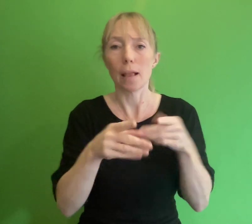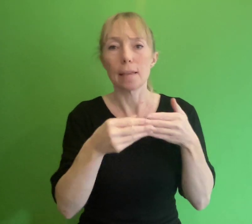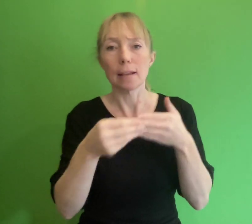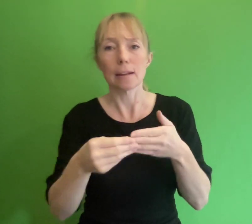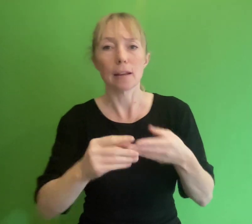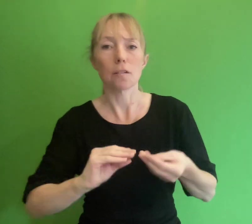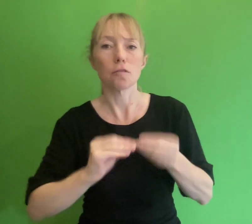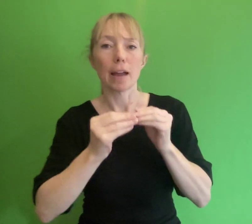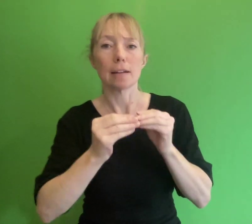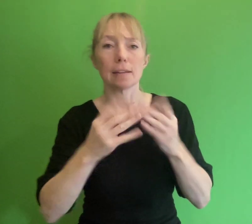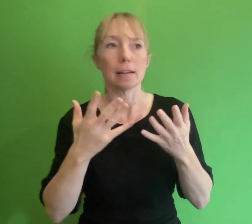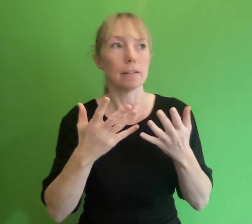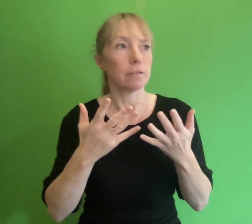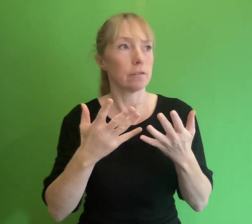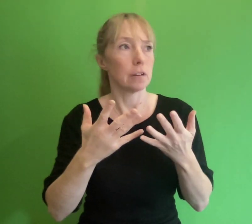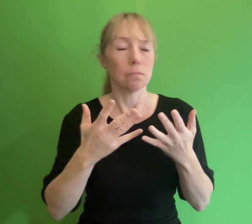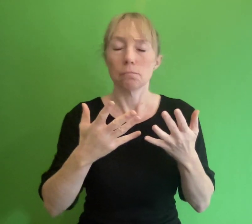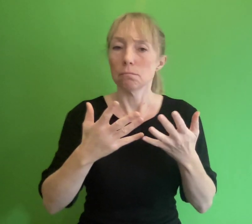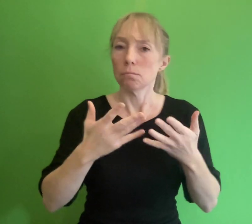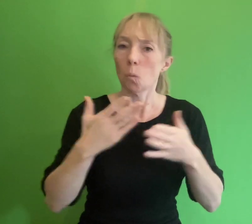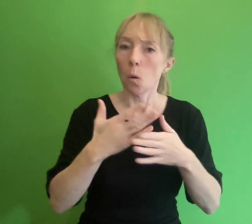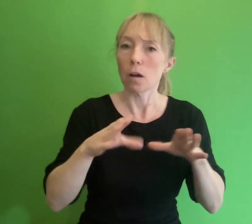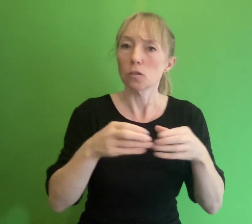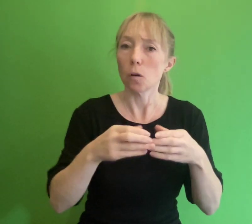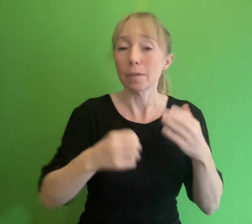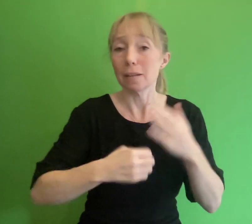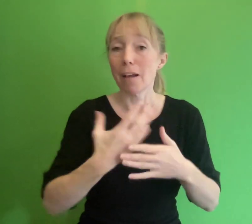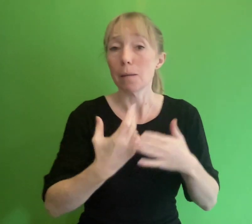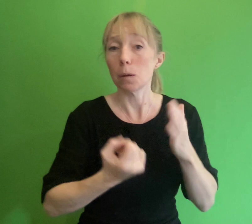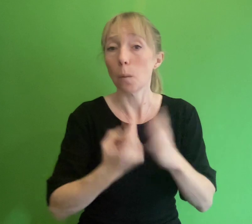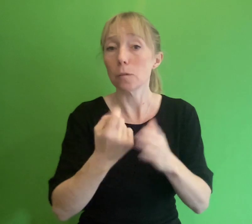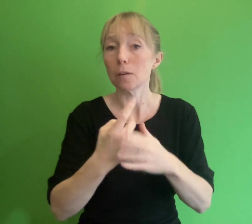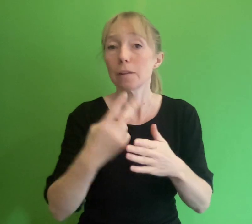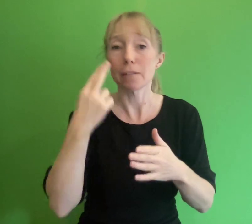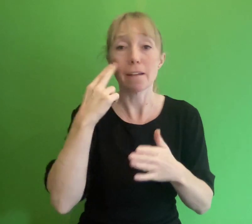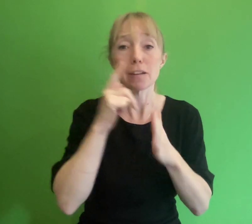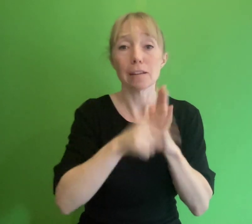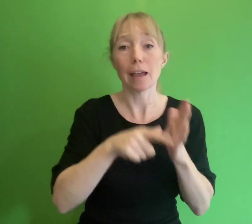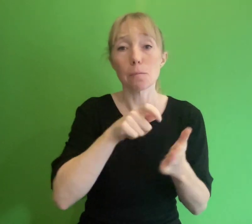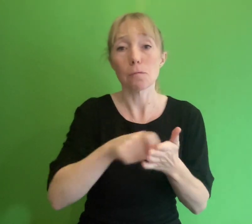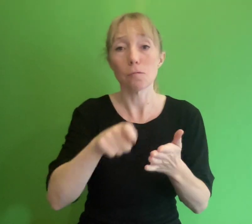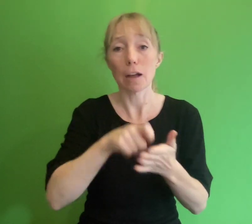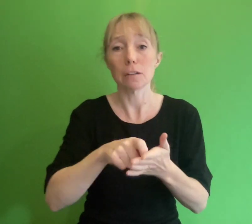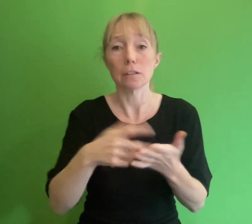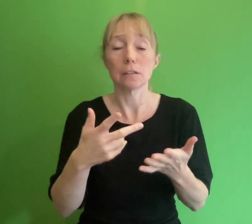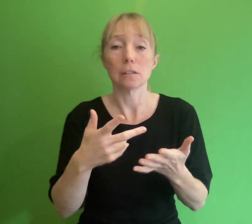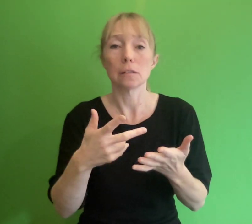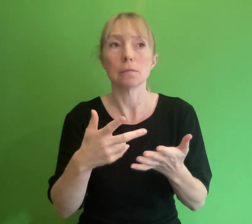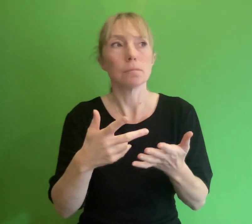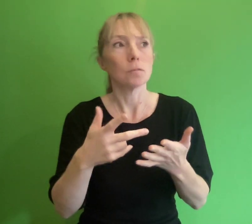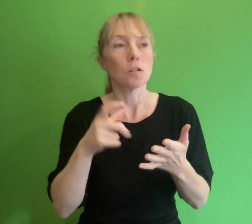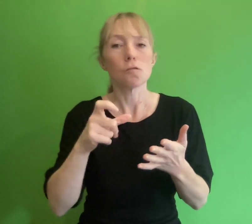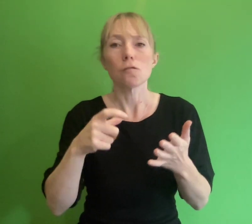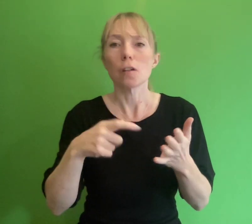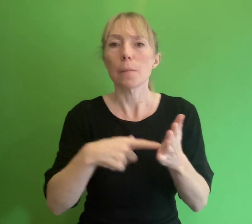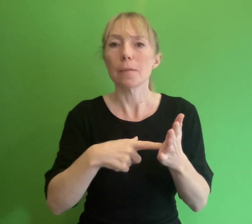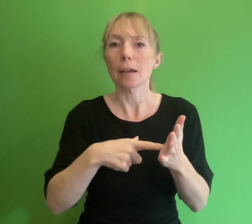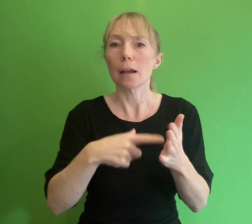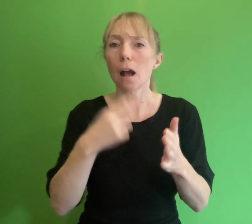and development opportunities for deaf and disabled writers, CRIPtic Arts is currently leading research projects exploring minimum